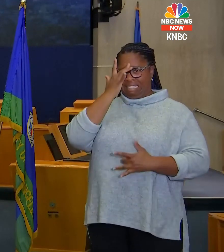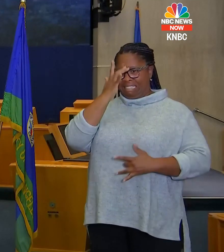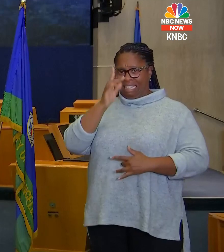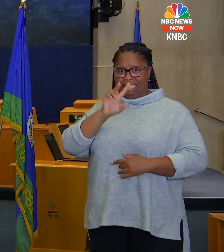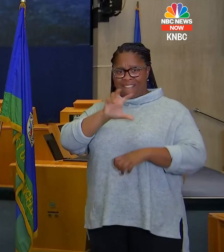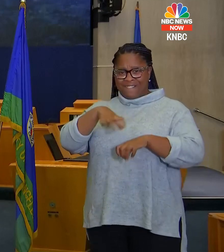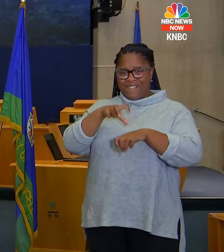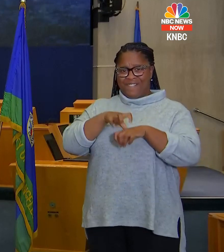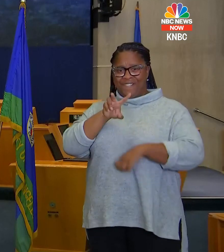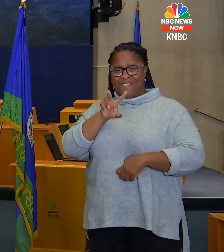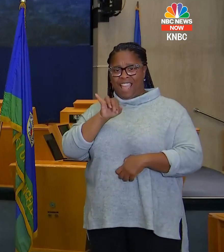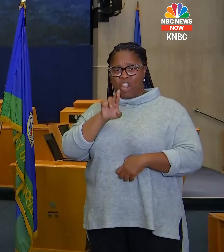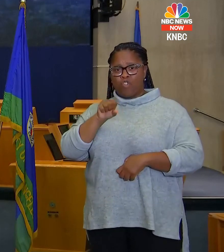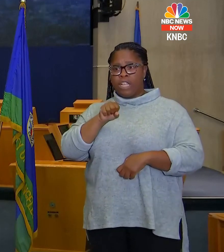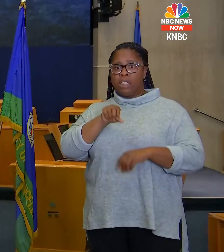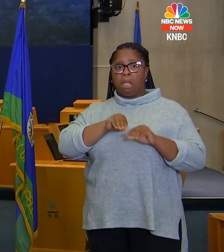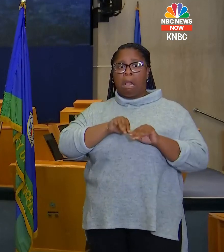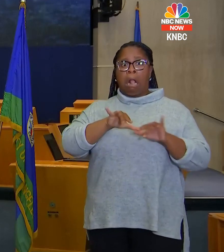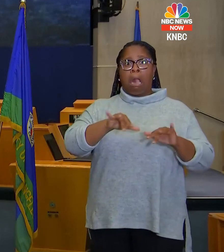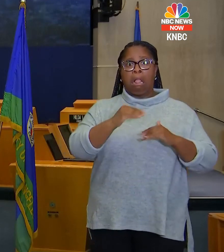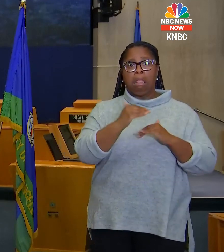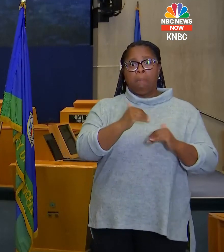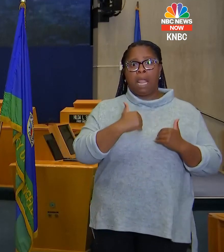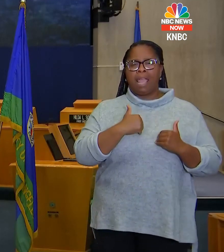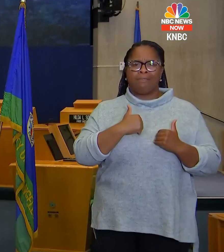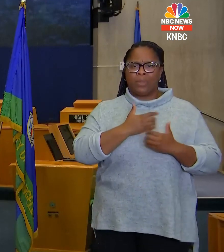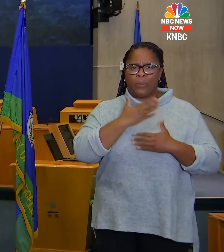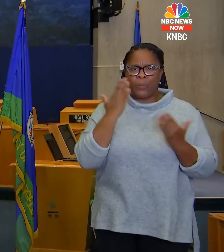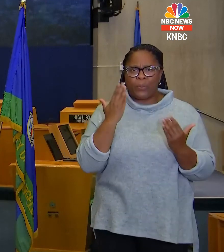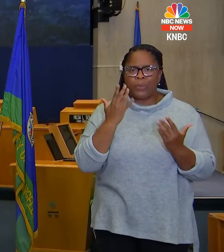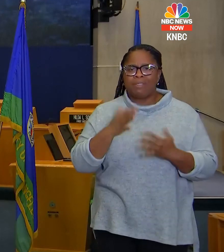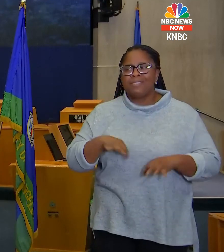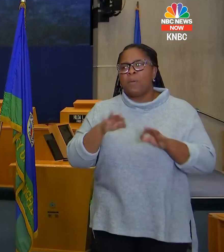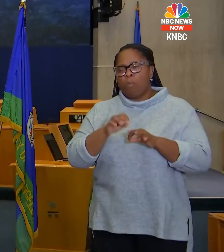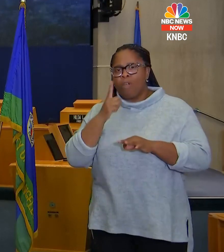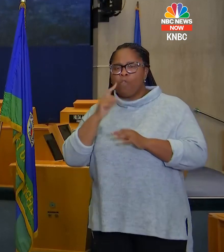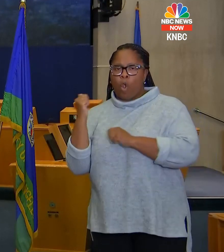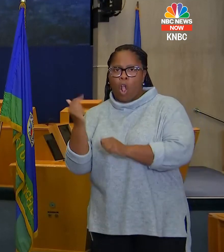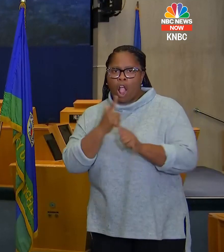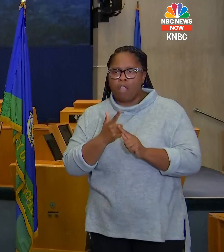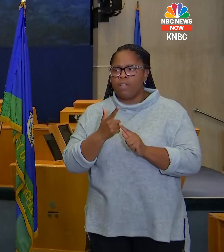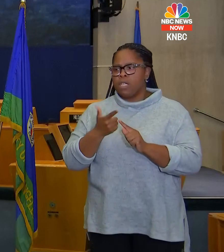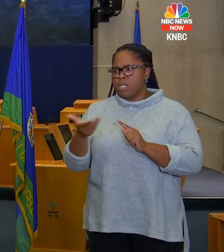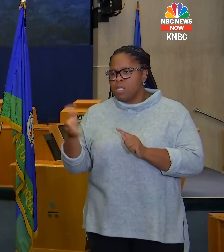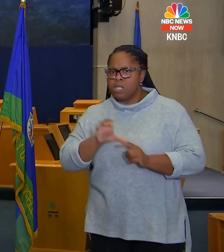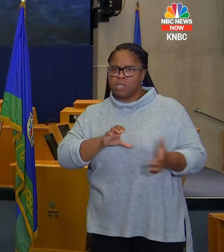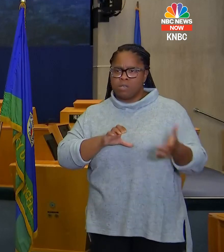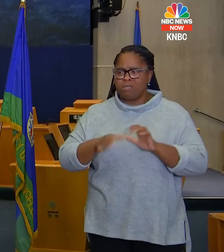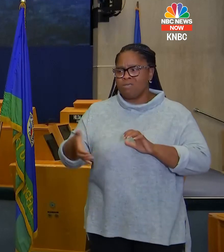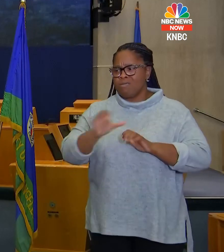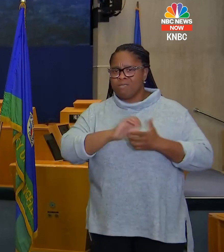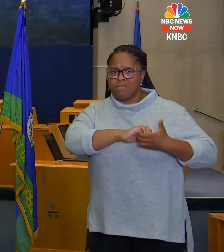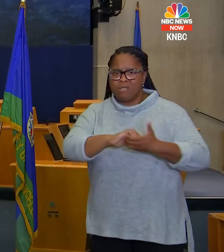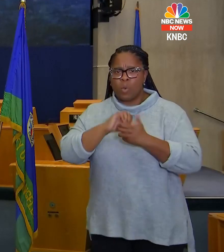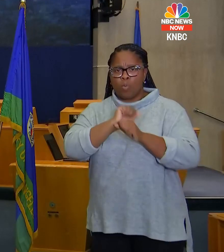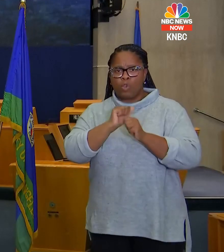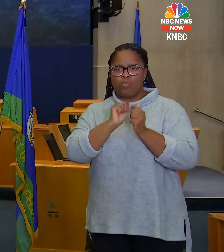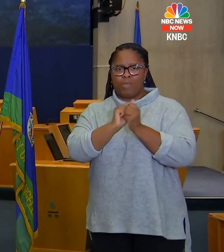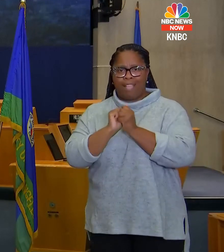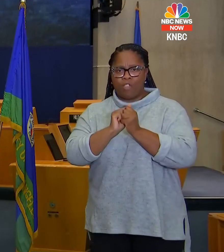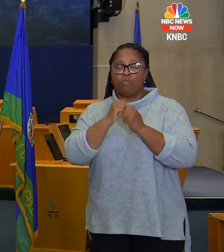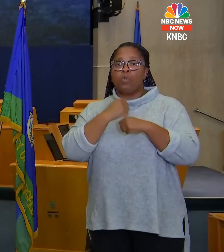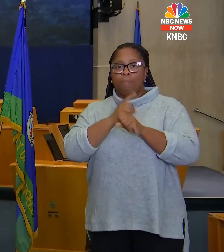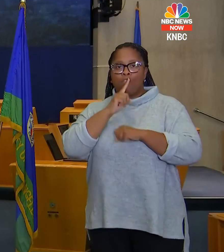to capitalize and put together all our resources to ensure that the residents of Los Angeles County have the best